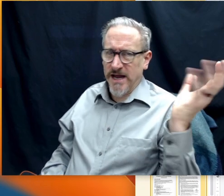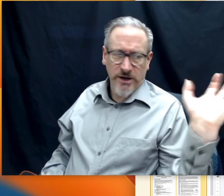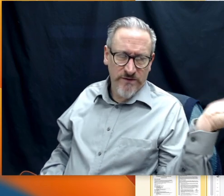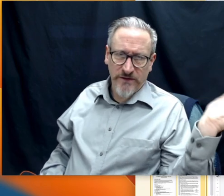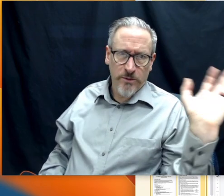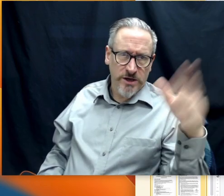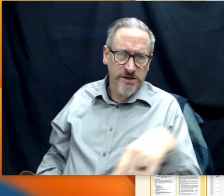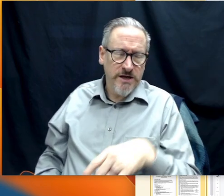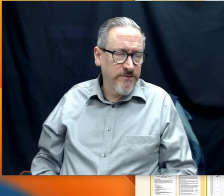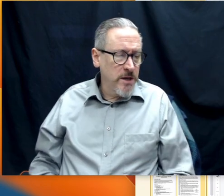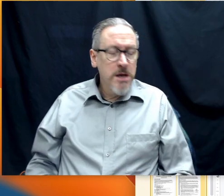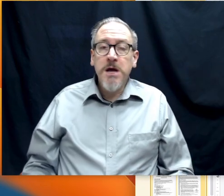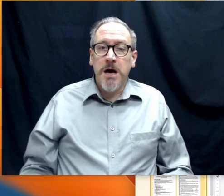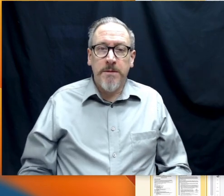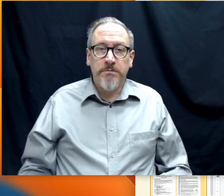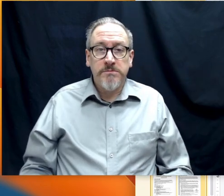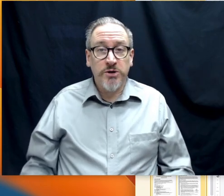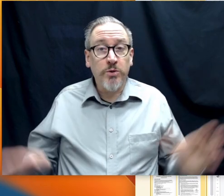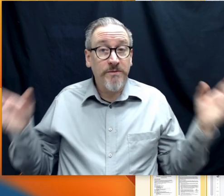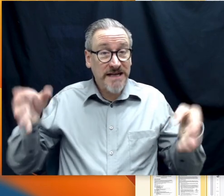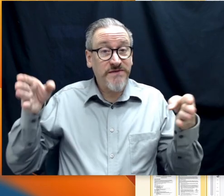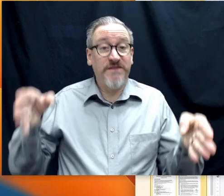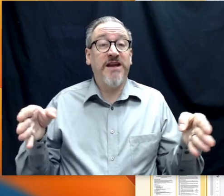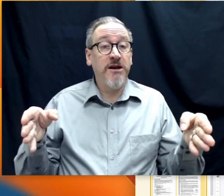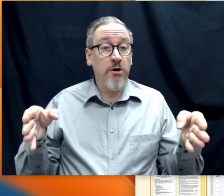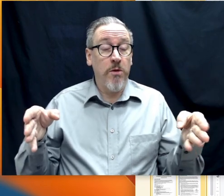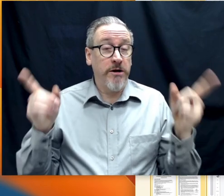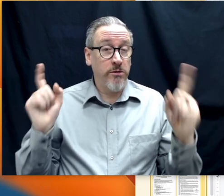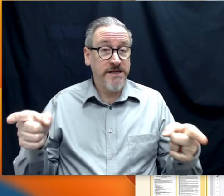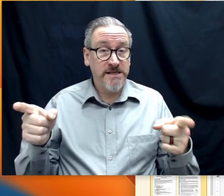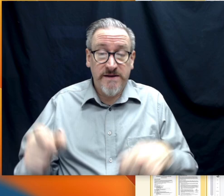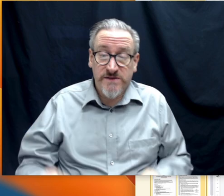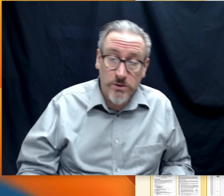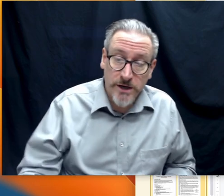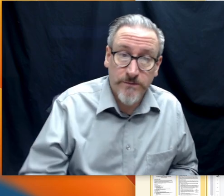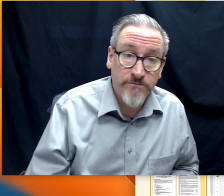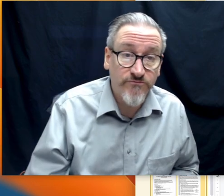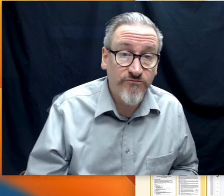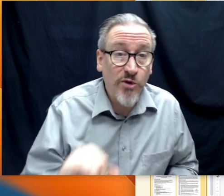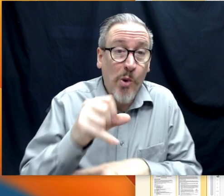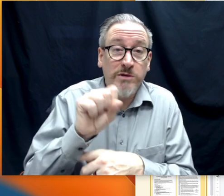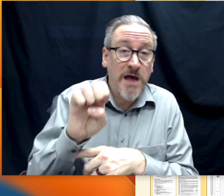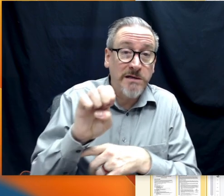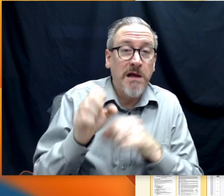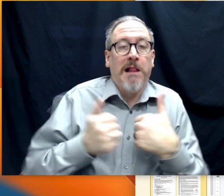most of that, and you've got the book yourself. So cool. That's 1501, Jose's life story.